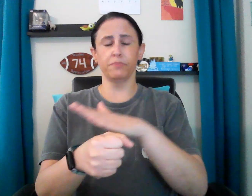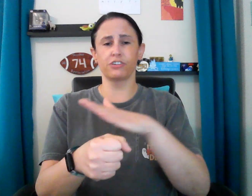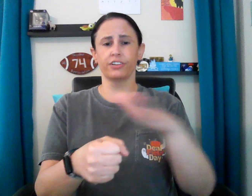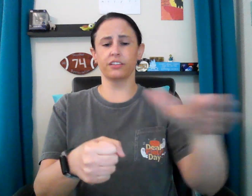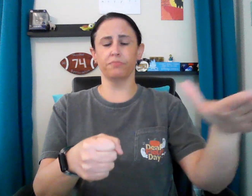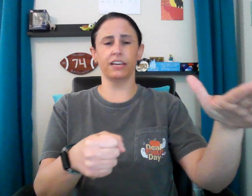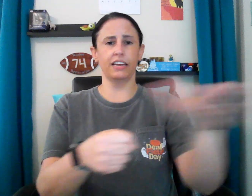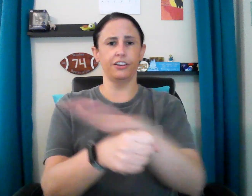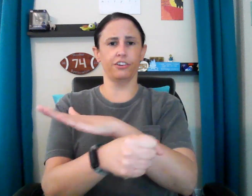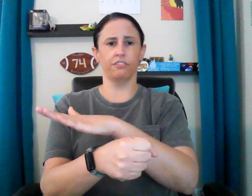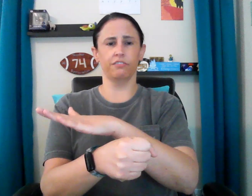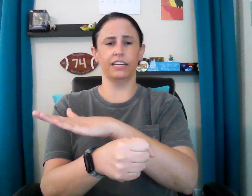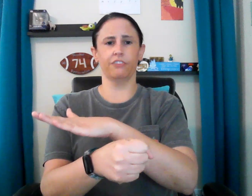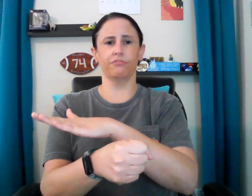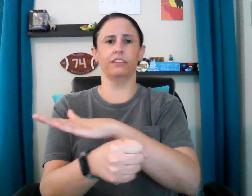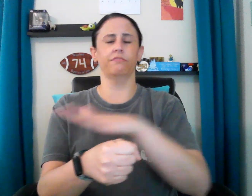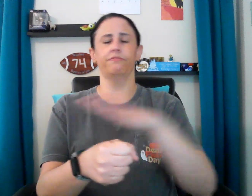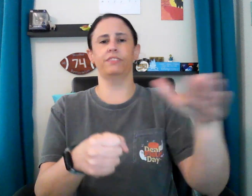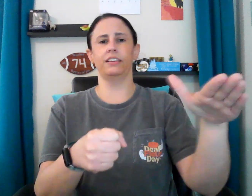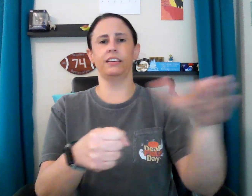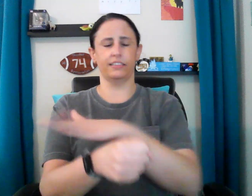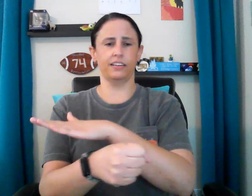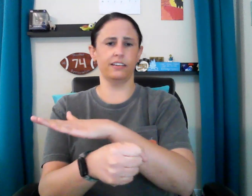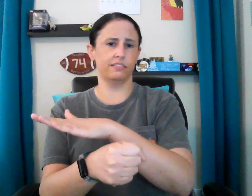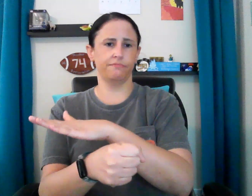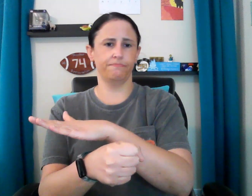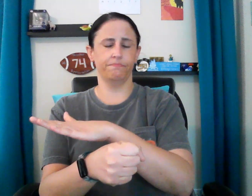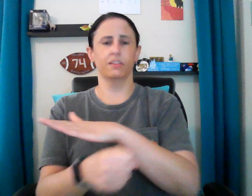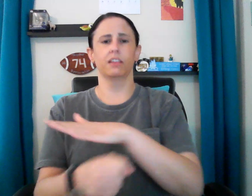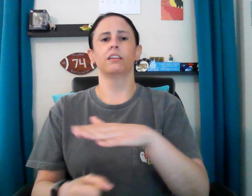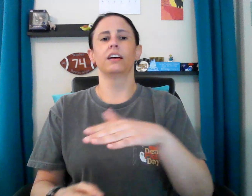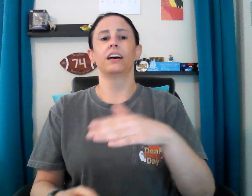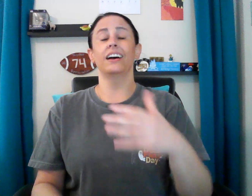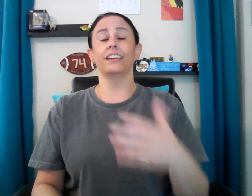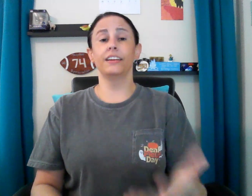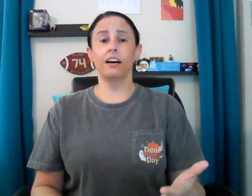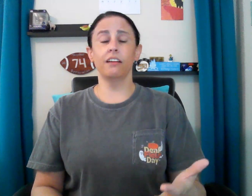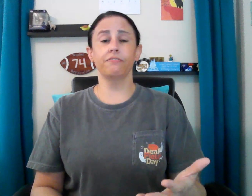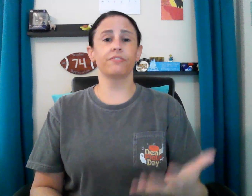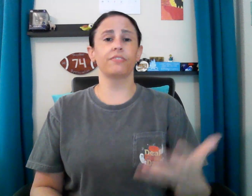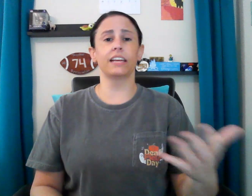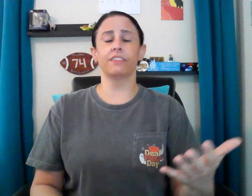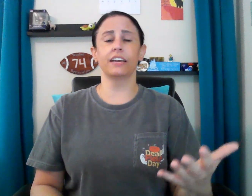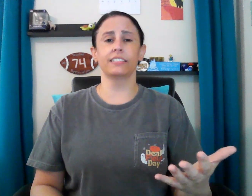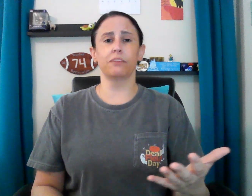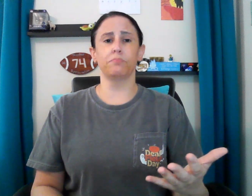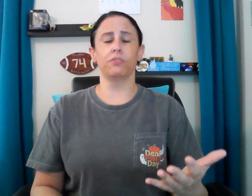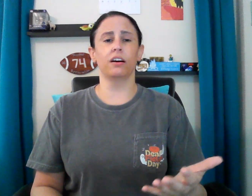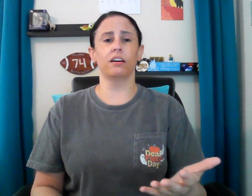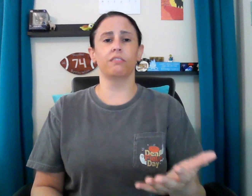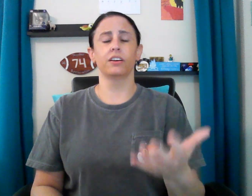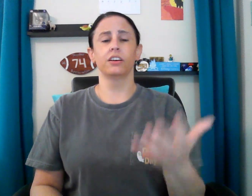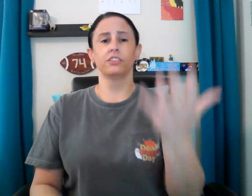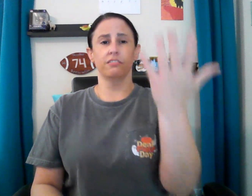measuring something and you're getting rid of the excess. Enough, they give the example of they